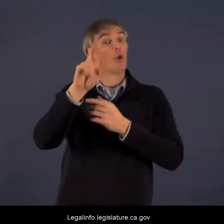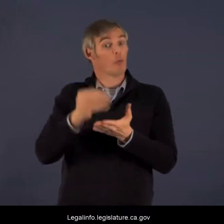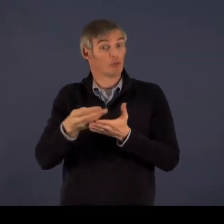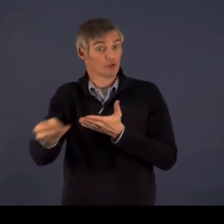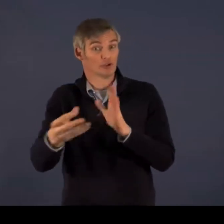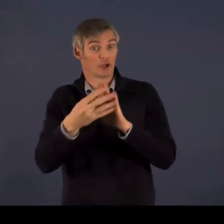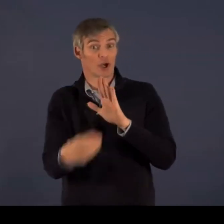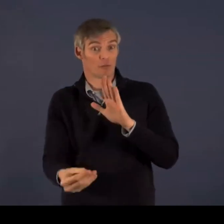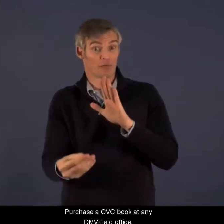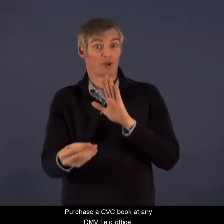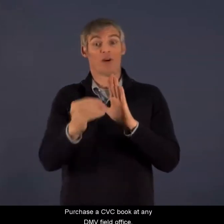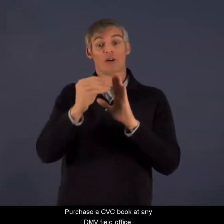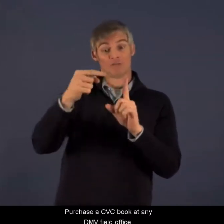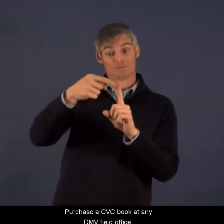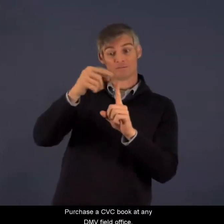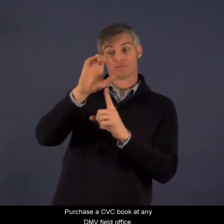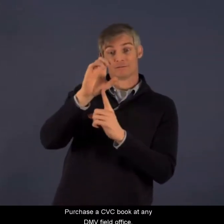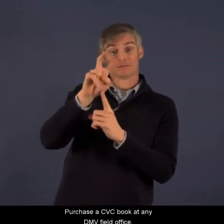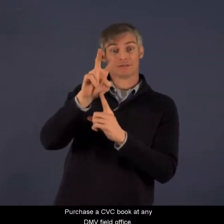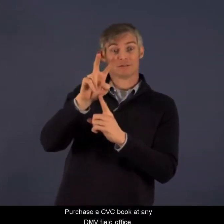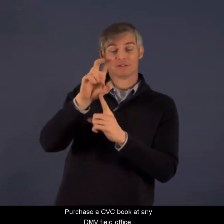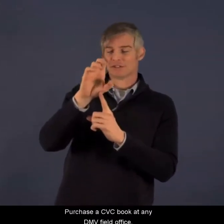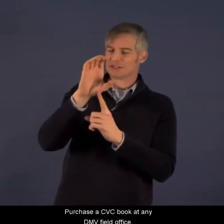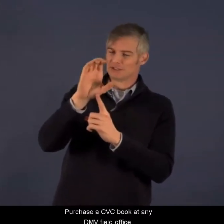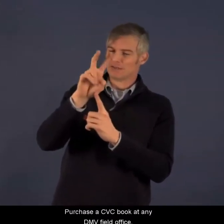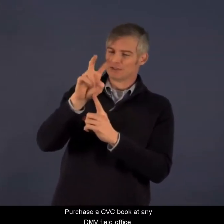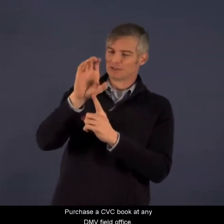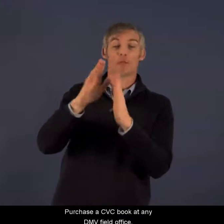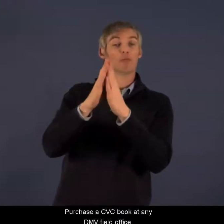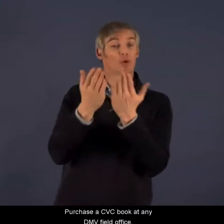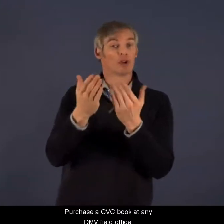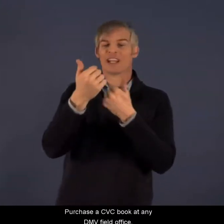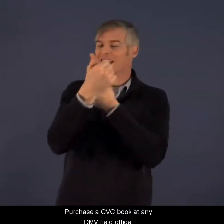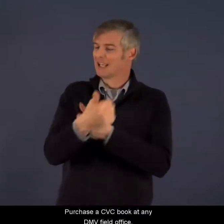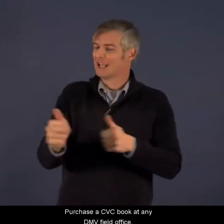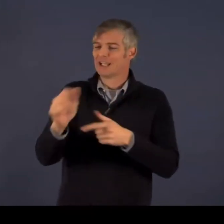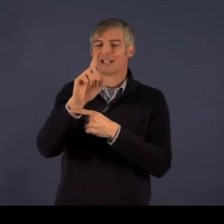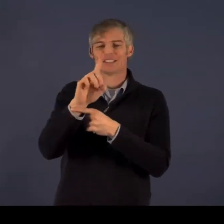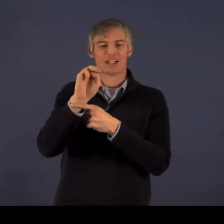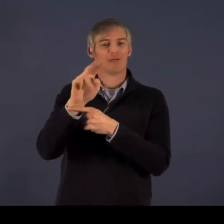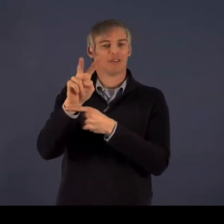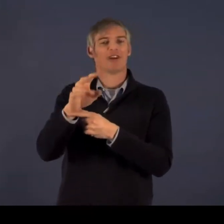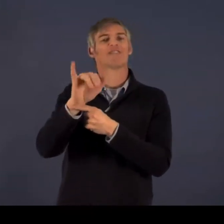legalinfo.legislature.ca.gov or purchase a CVC book at any DMV field office.